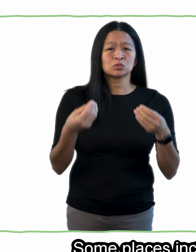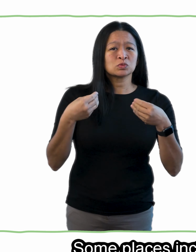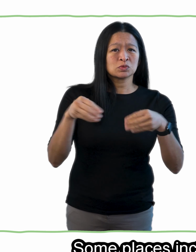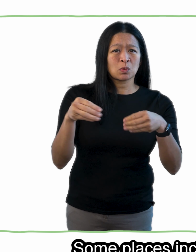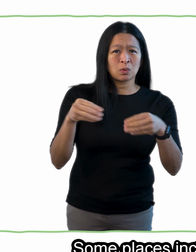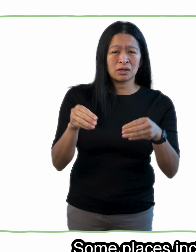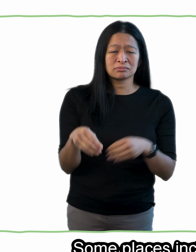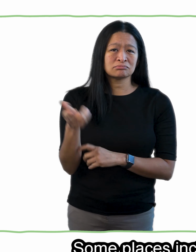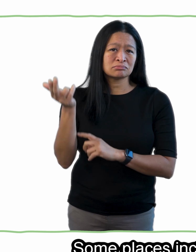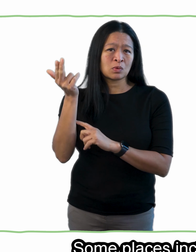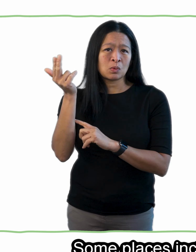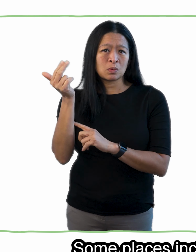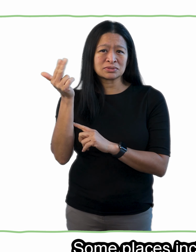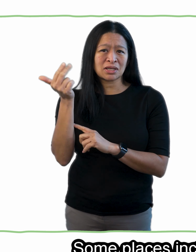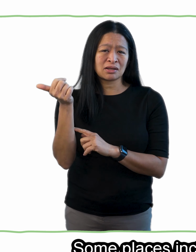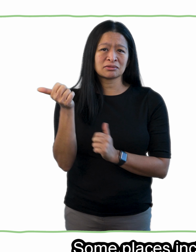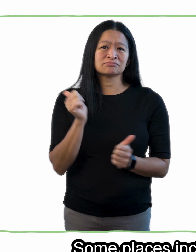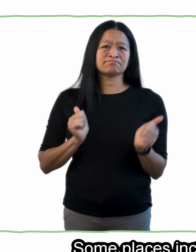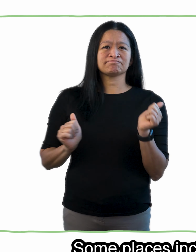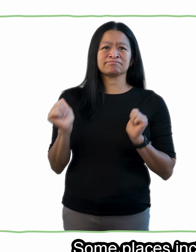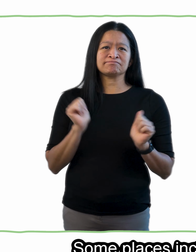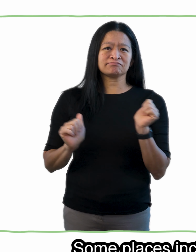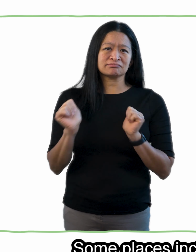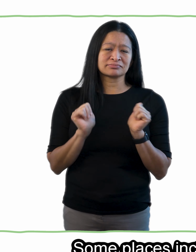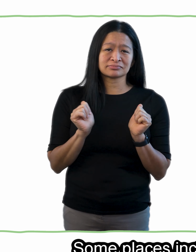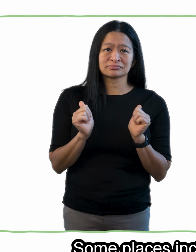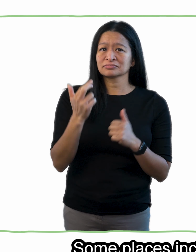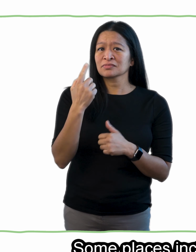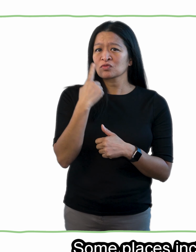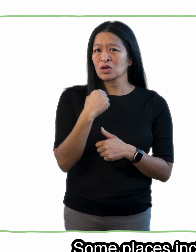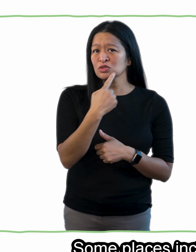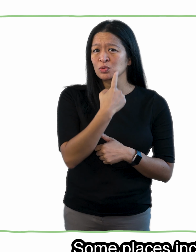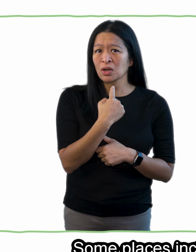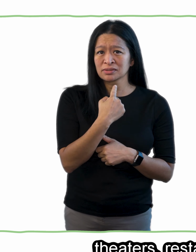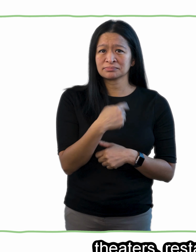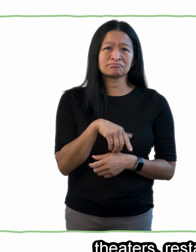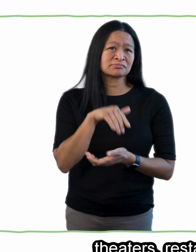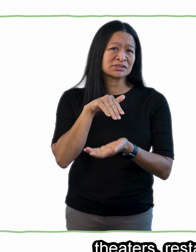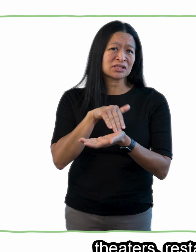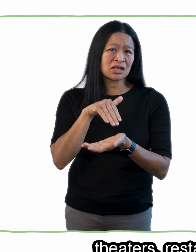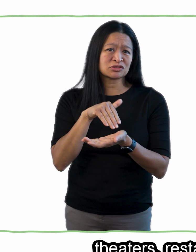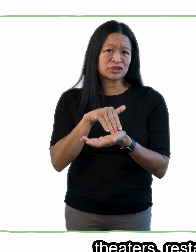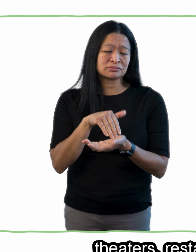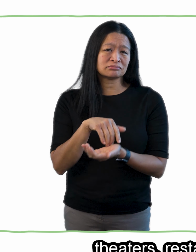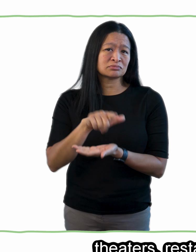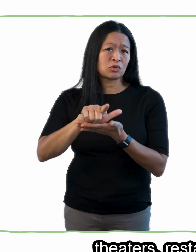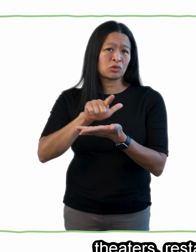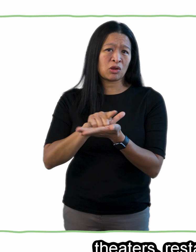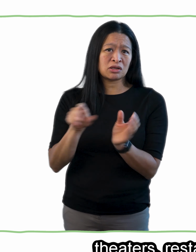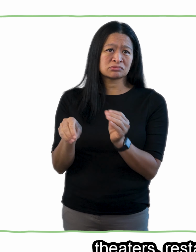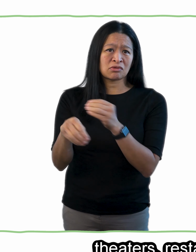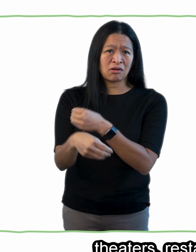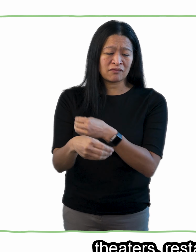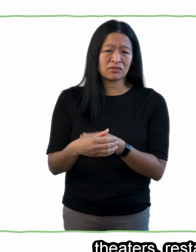Some places include stores, hotels, theaters, restaurants, doctors'